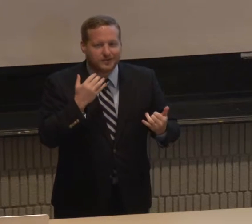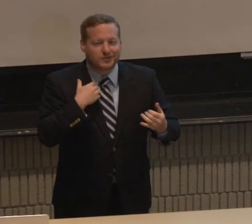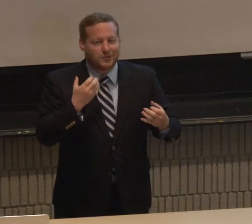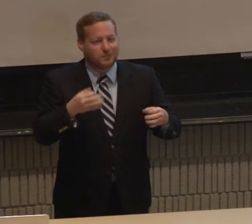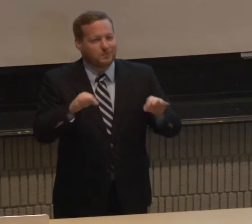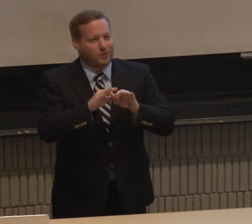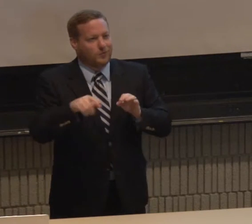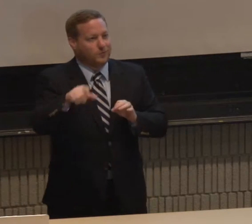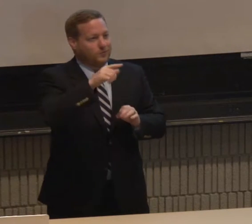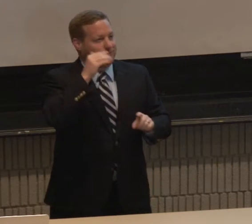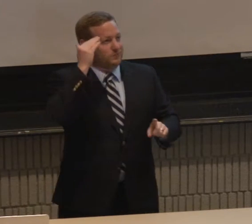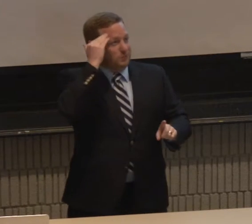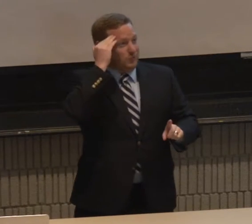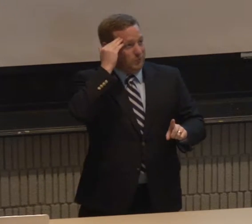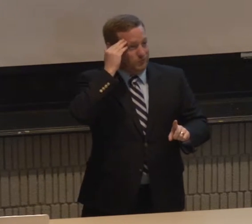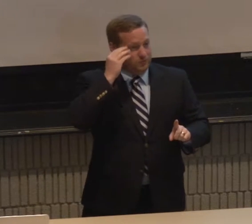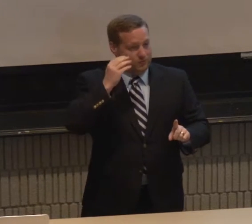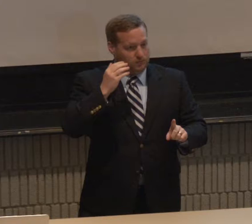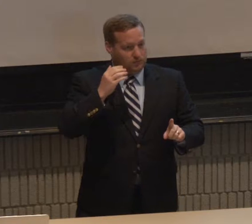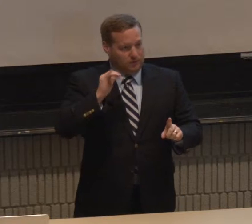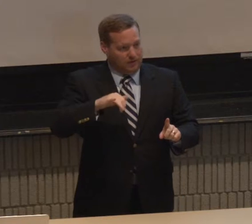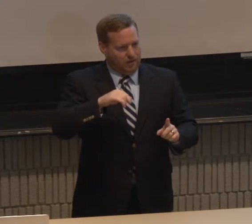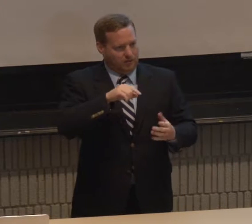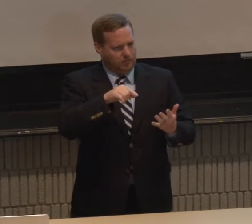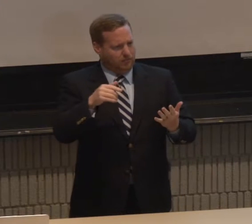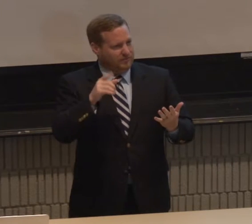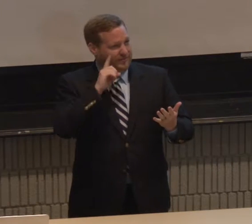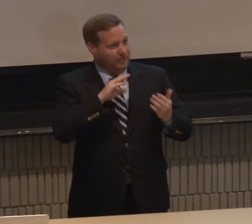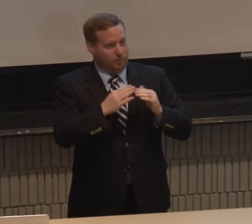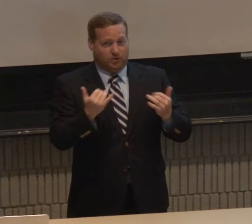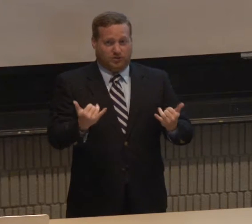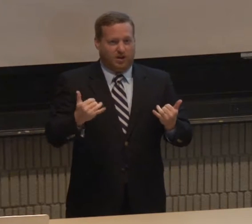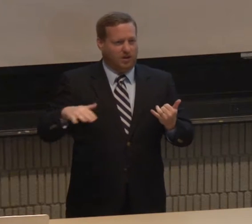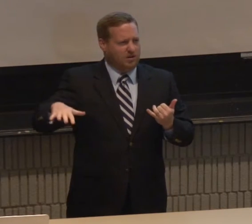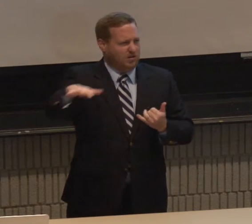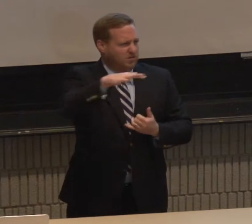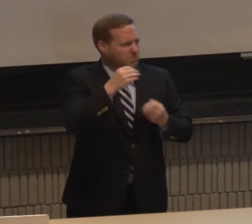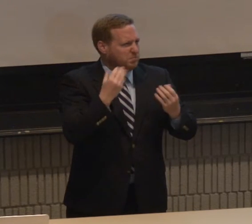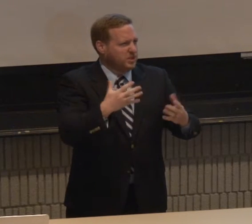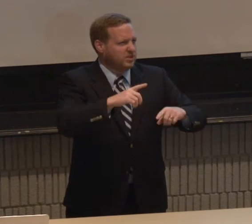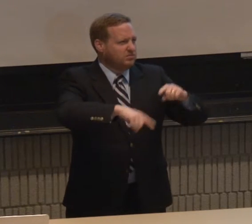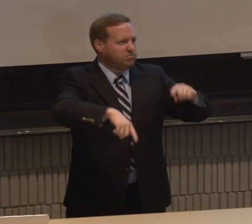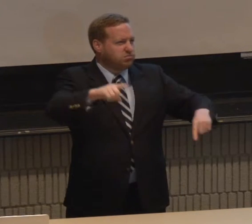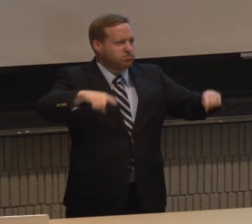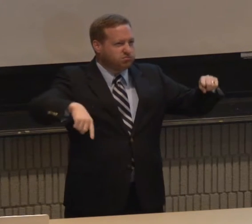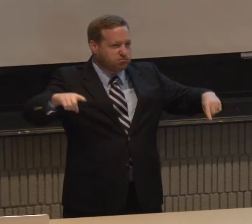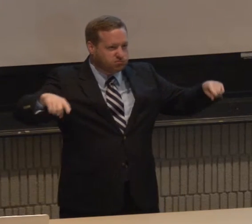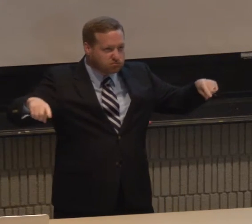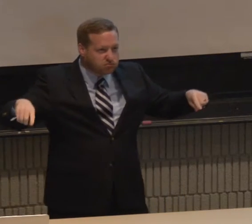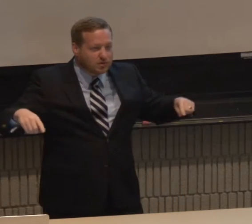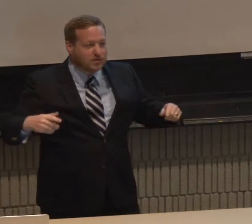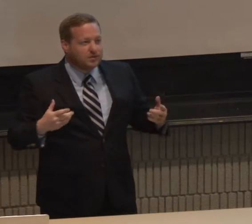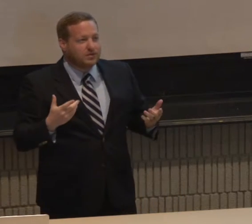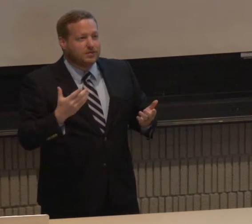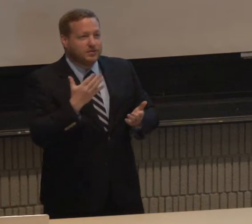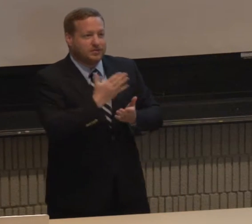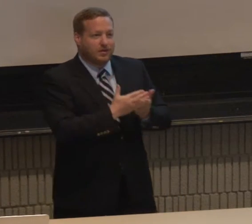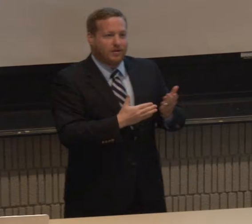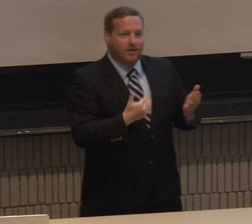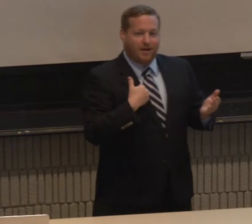in one family. It's important that you get that sense of the individual story to recognize how many